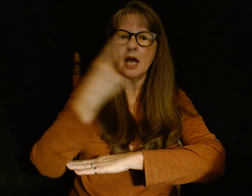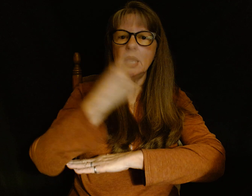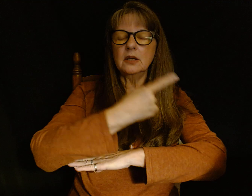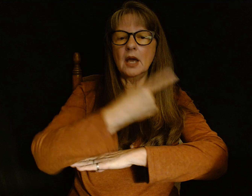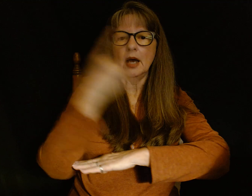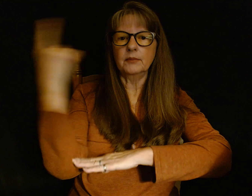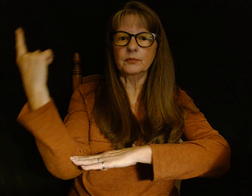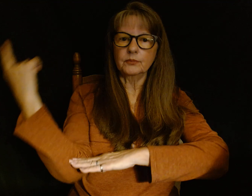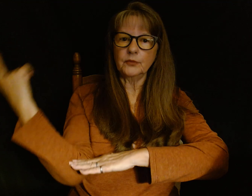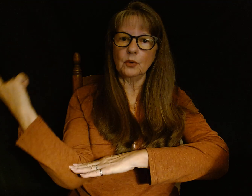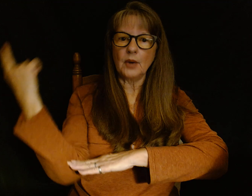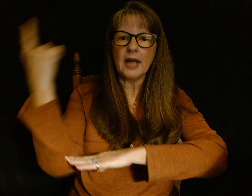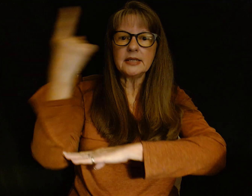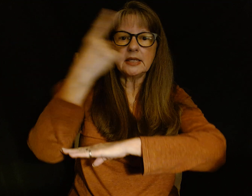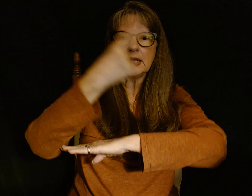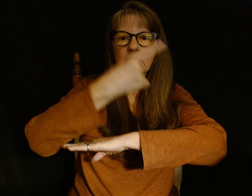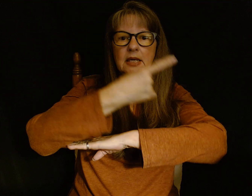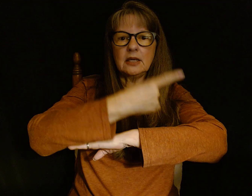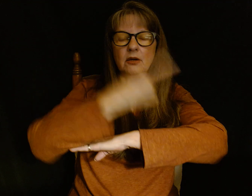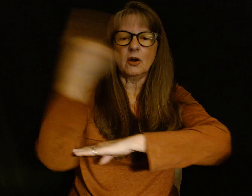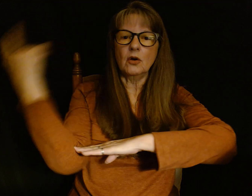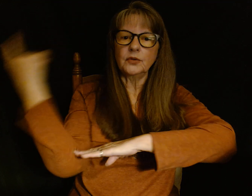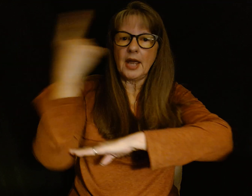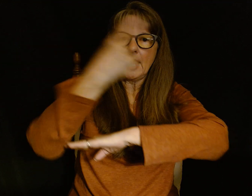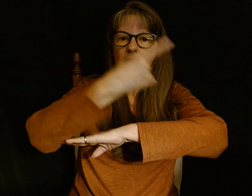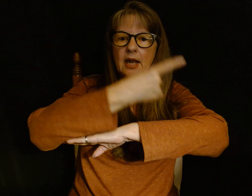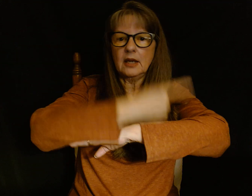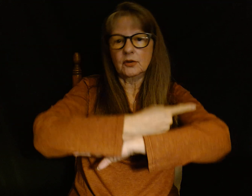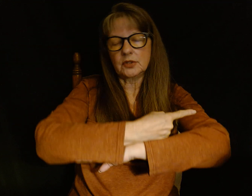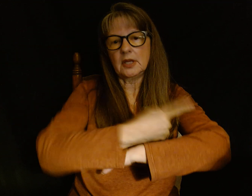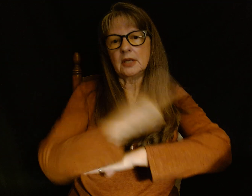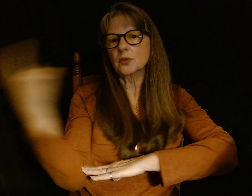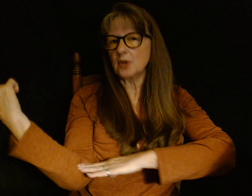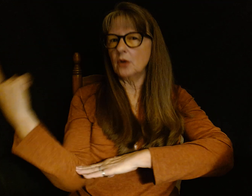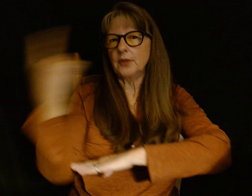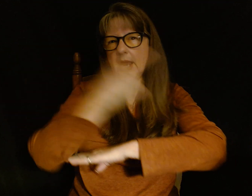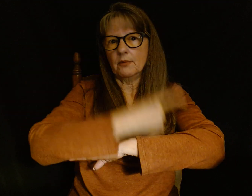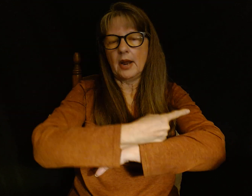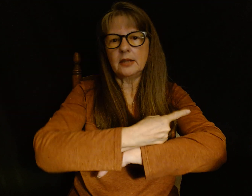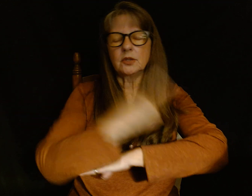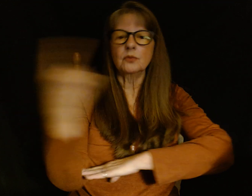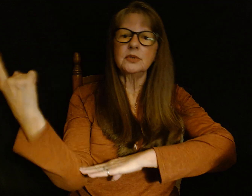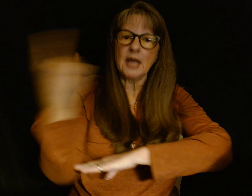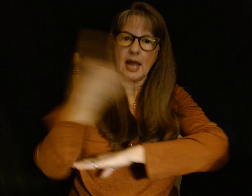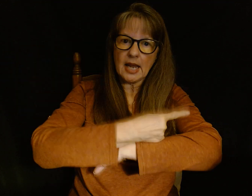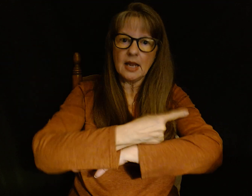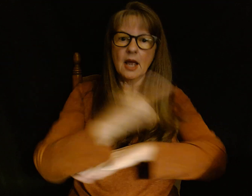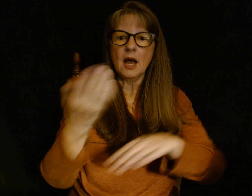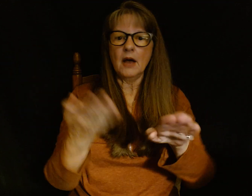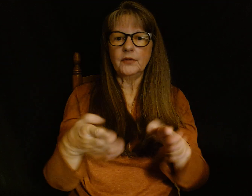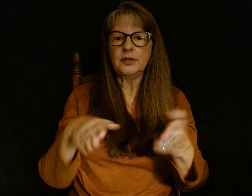sun, rising all day, and it goes to the end. So it's all day, right? So Day of the